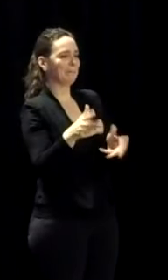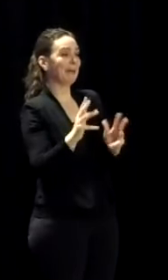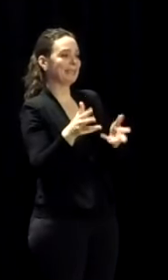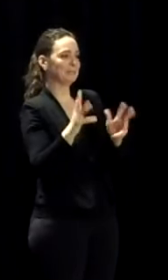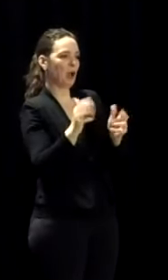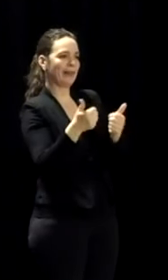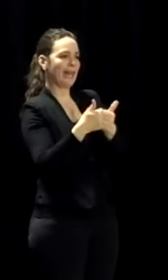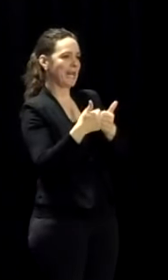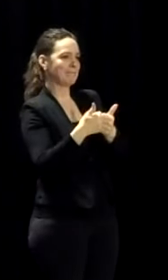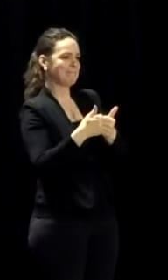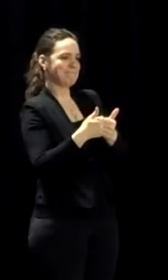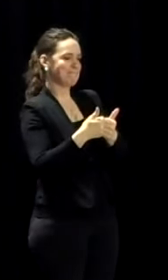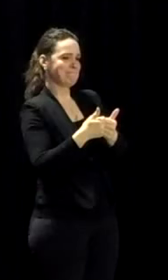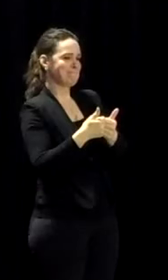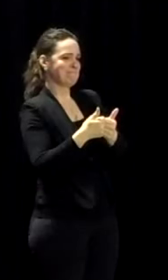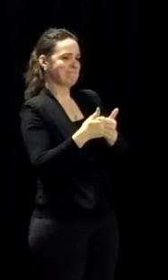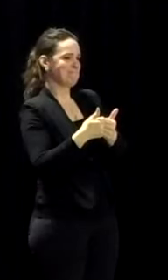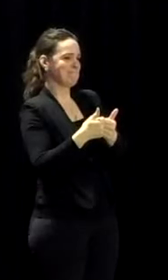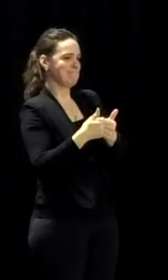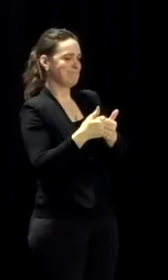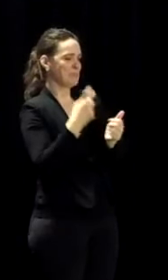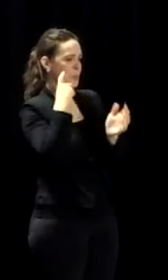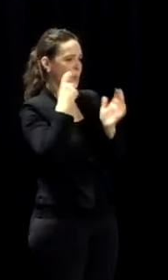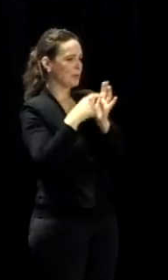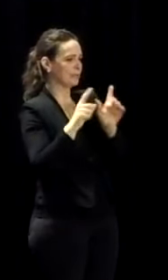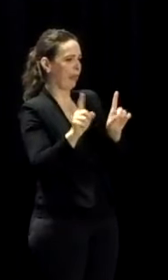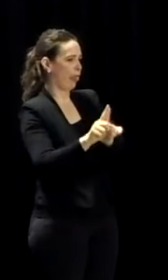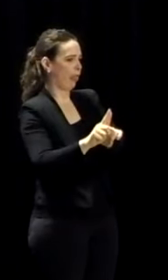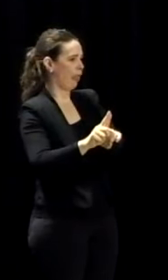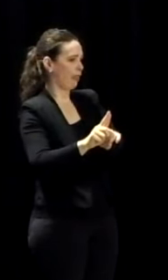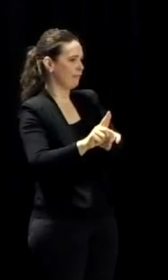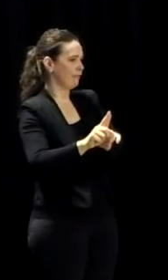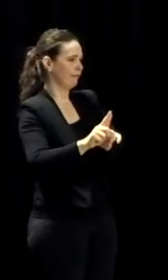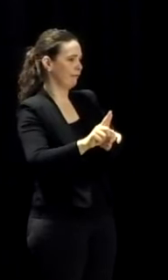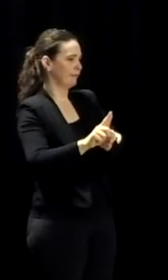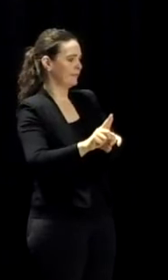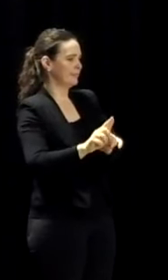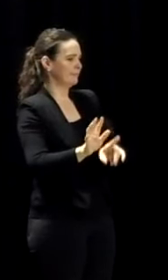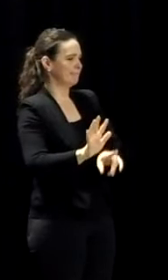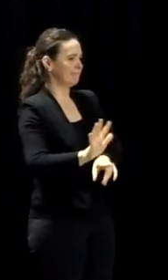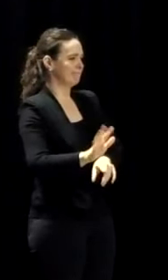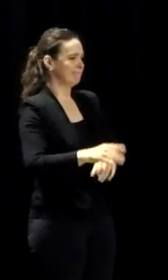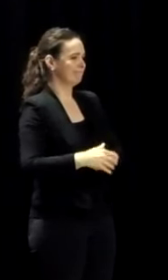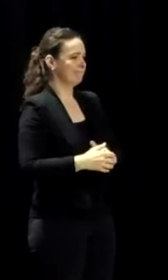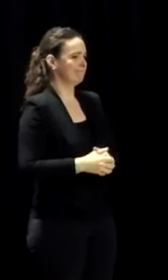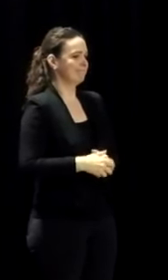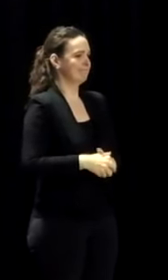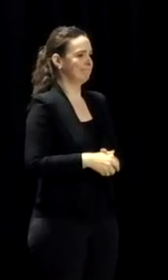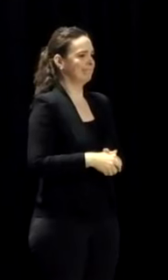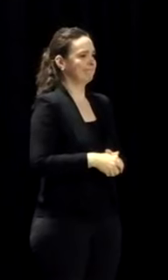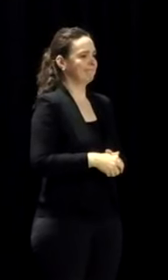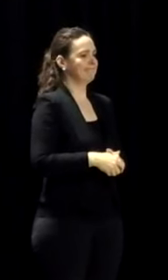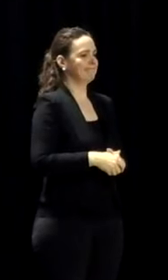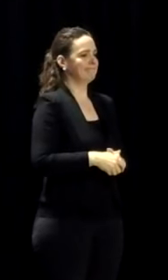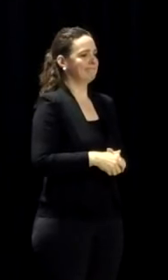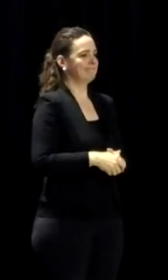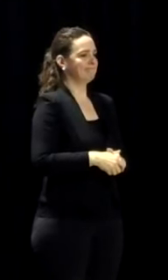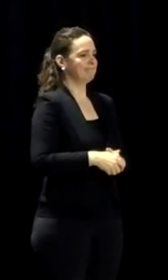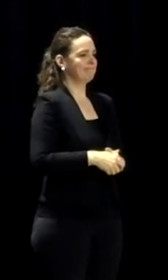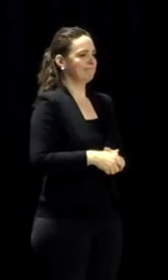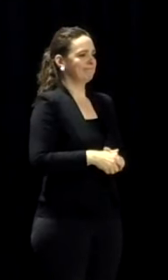We explored a few different ways in which to address it. I'm glad I have a good deputy mayor that gives me good advice, because my